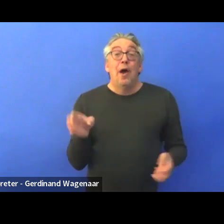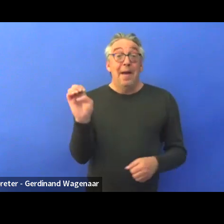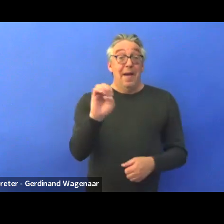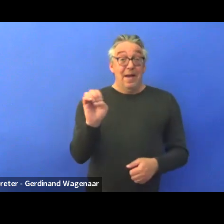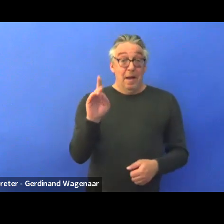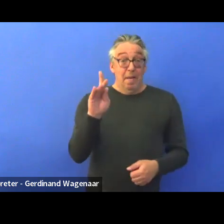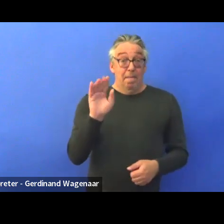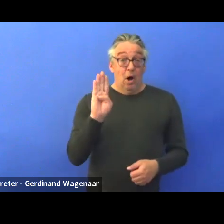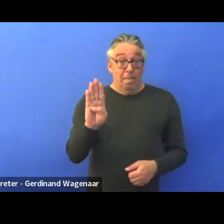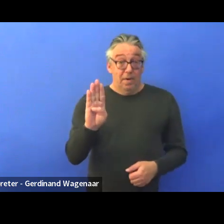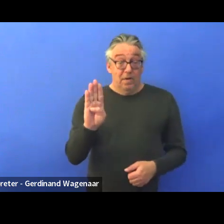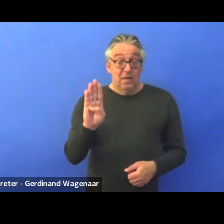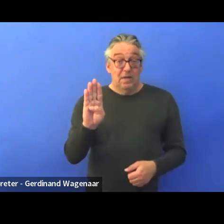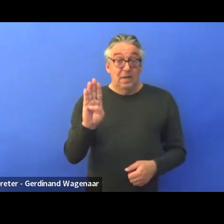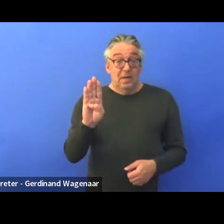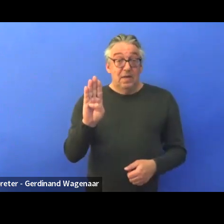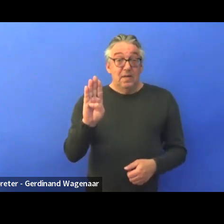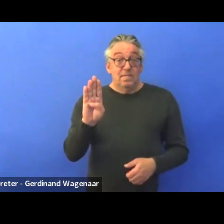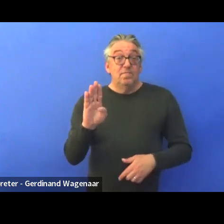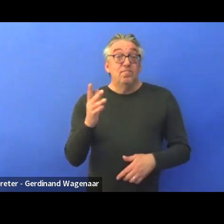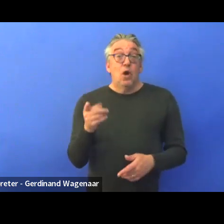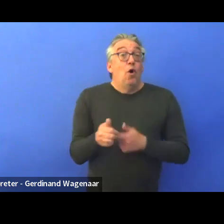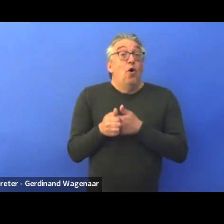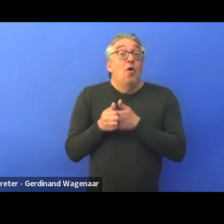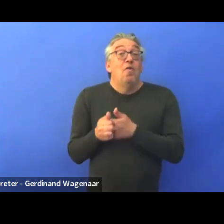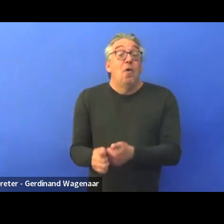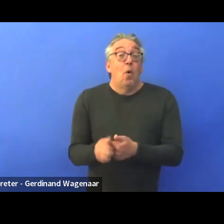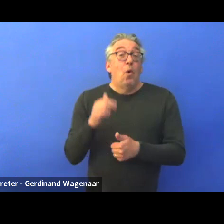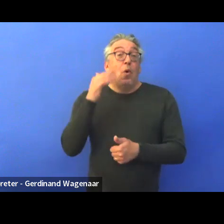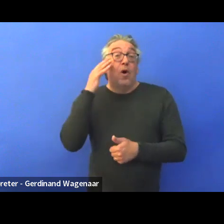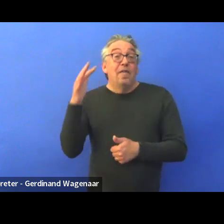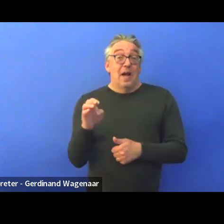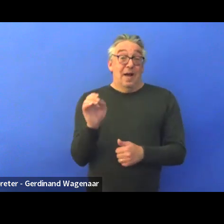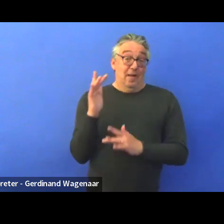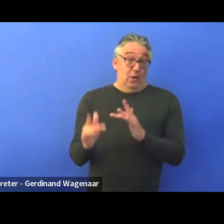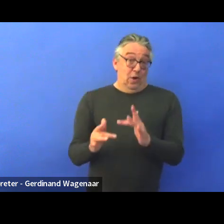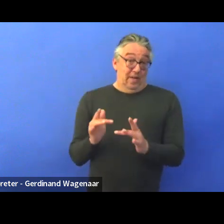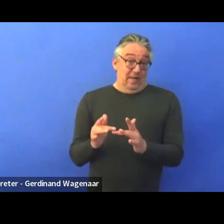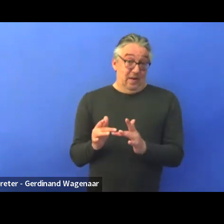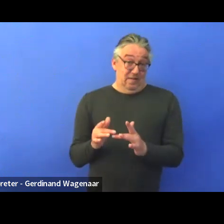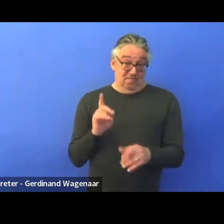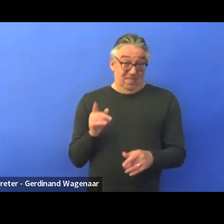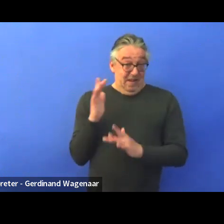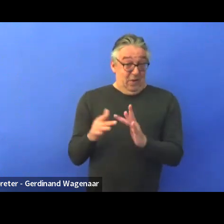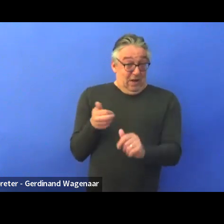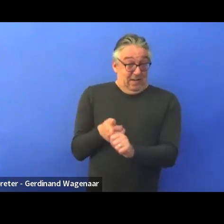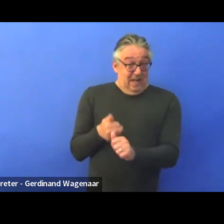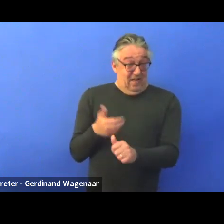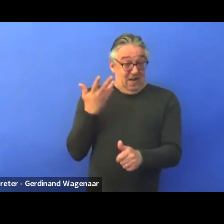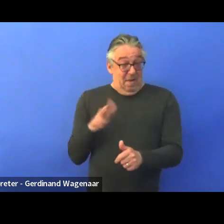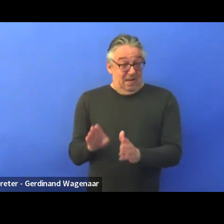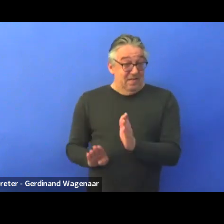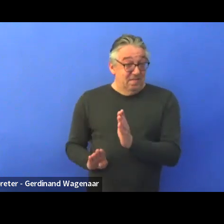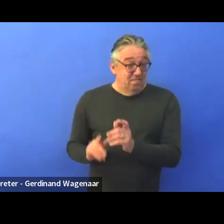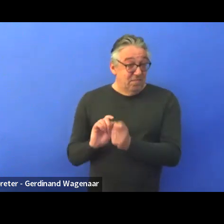the foundation of the web and all the great accessibility progress that has been made there using all